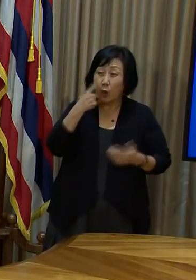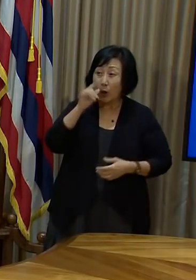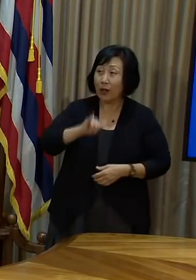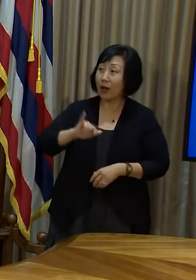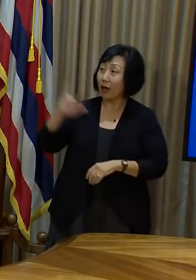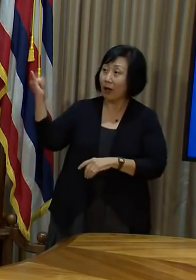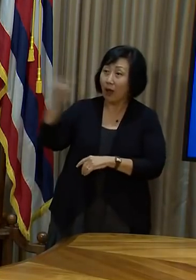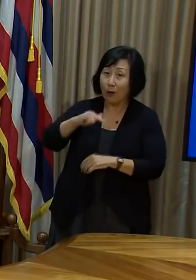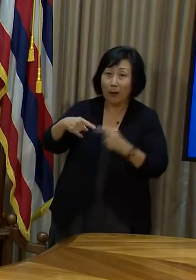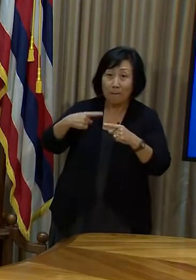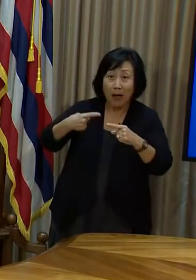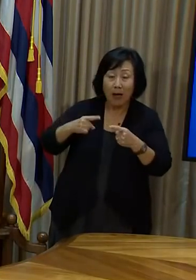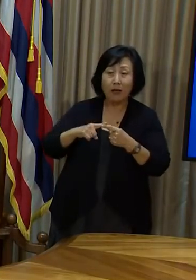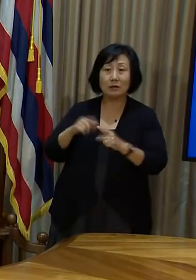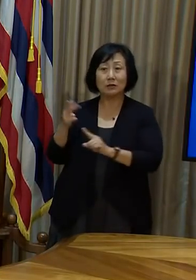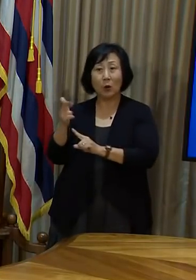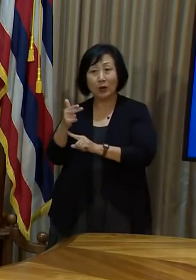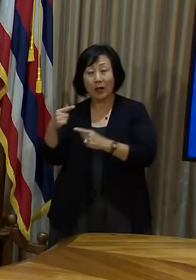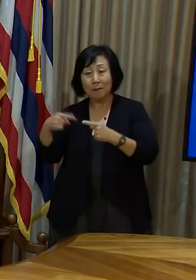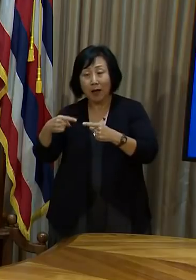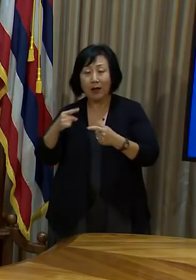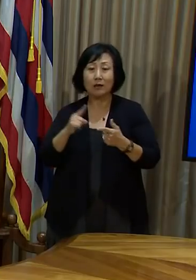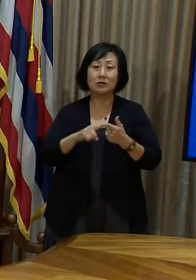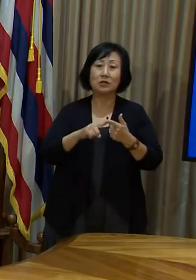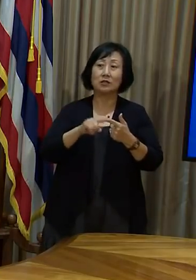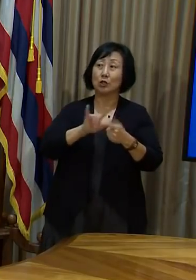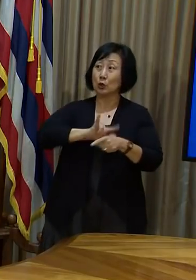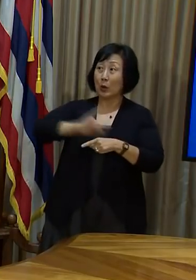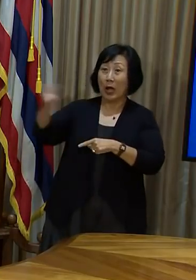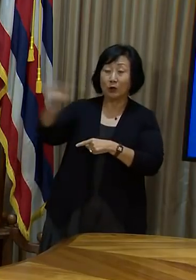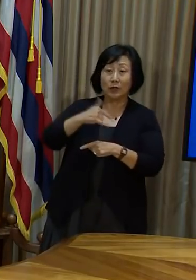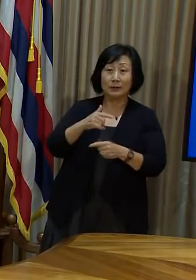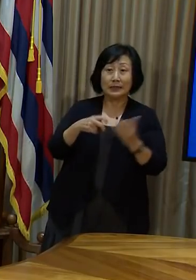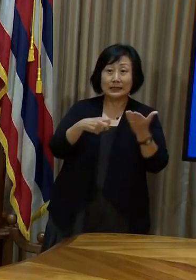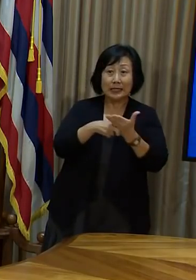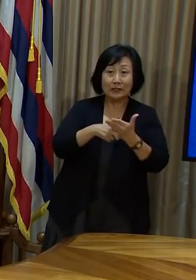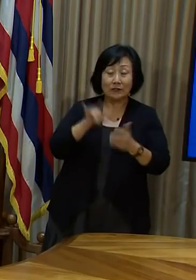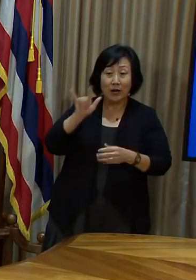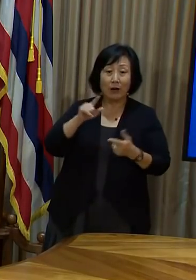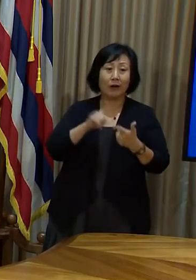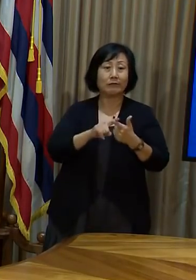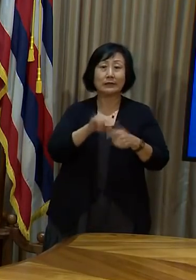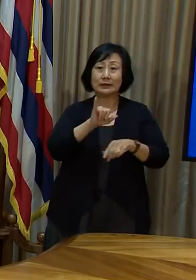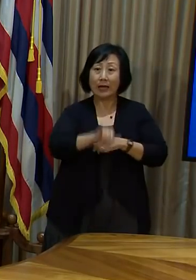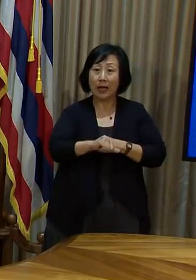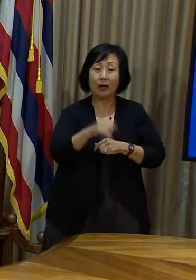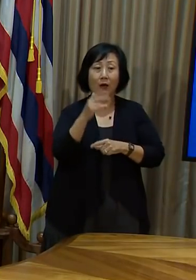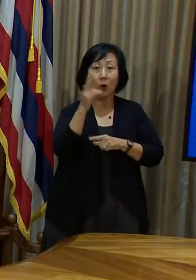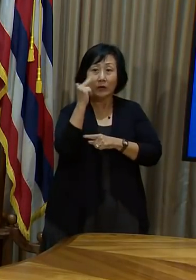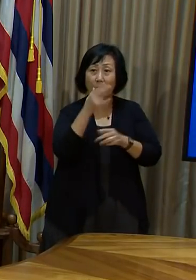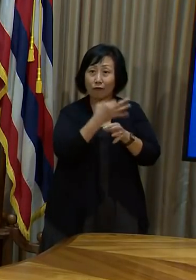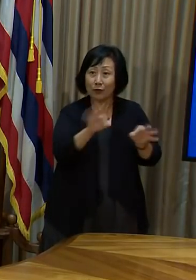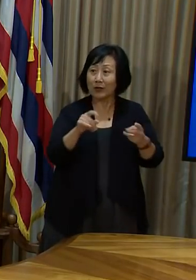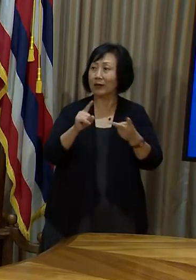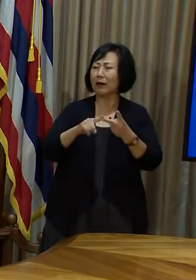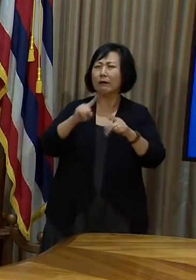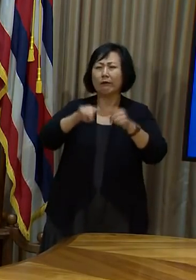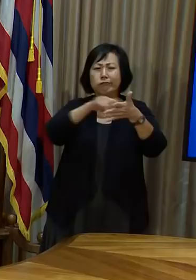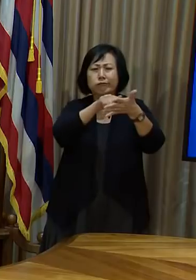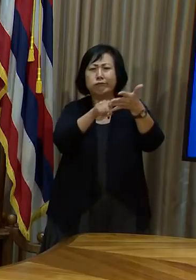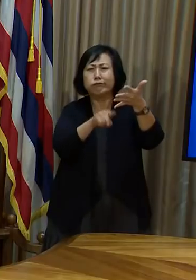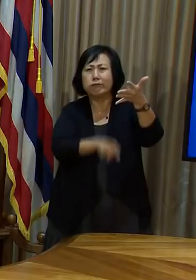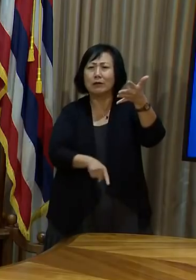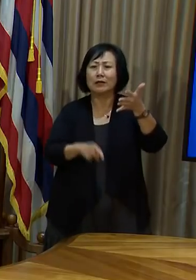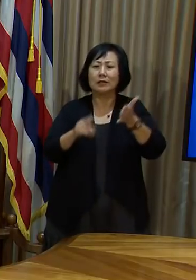hotel miles, or points, round-trip airline tickets, hotel stays, and many, many other incentives to get